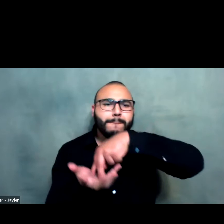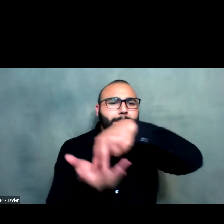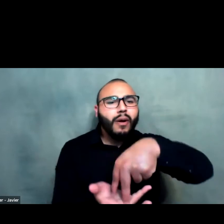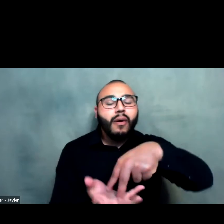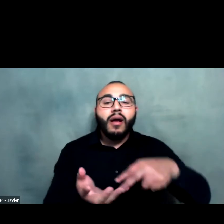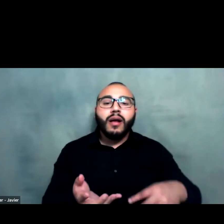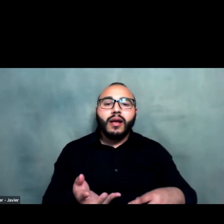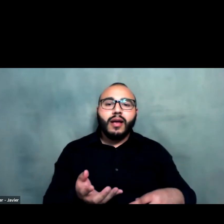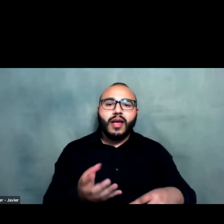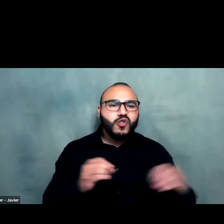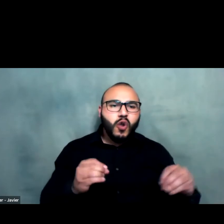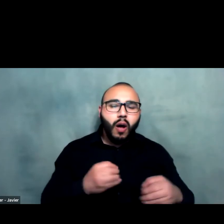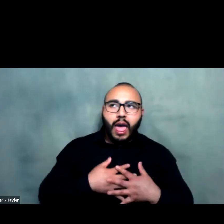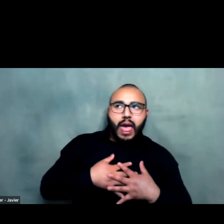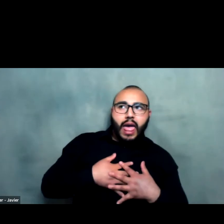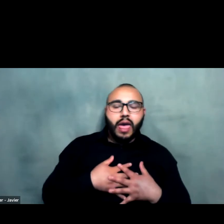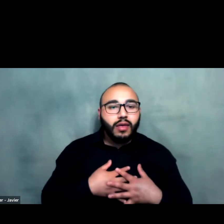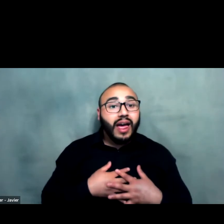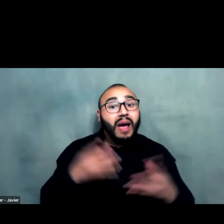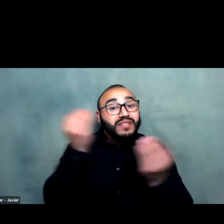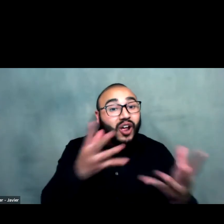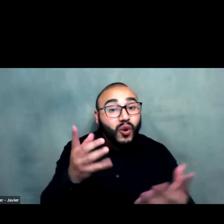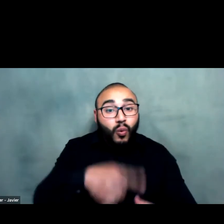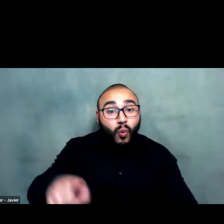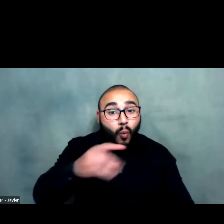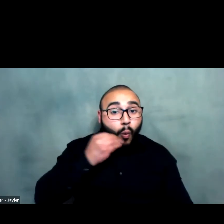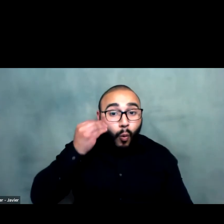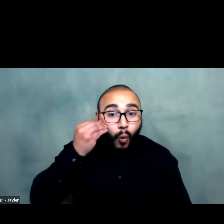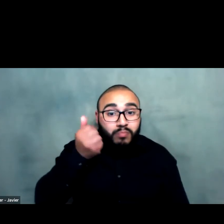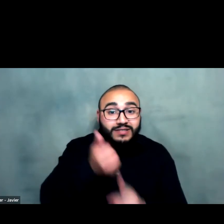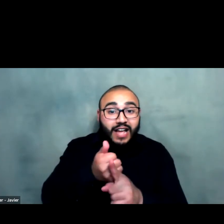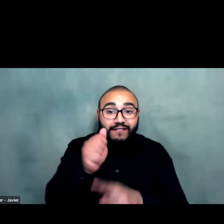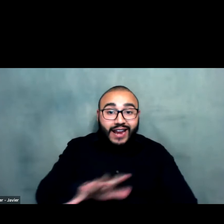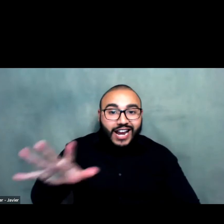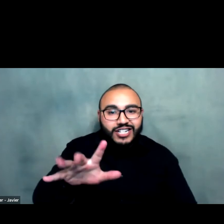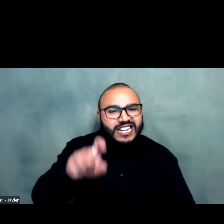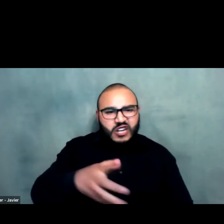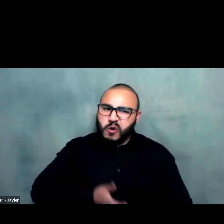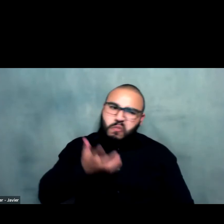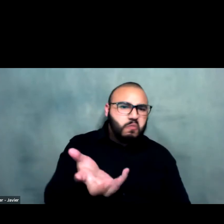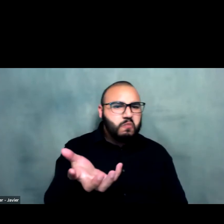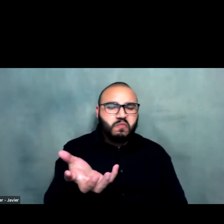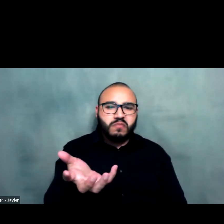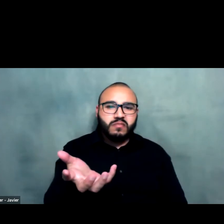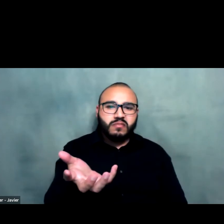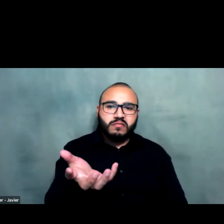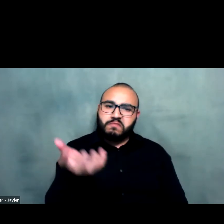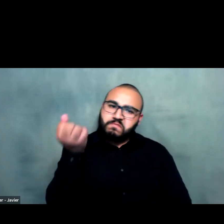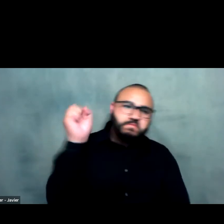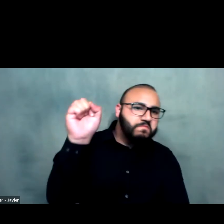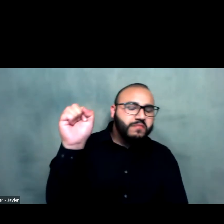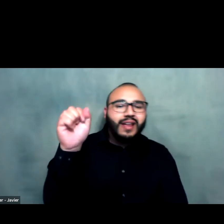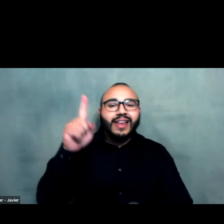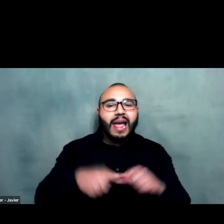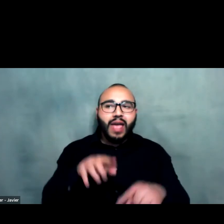to you, those of you watching this at home who are Asian, you all need to speak up. You cannot be complacent in your